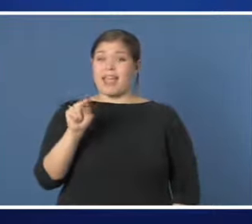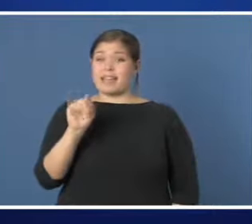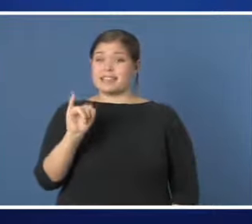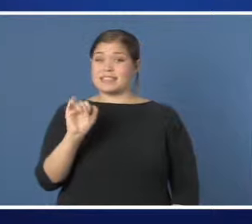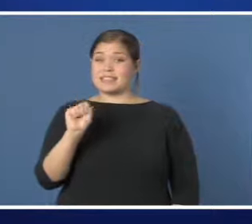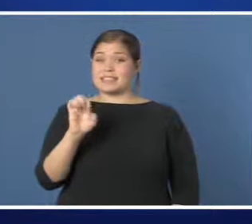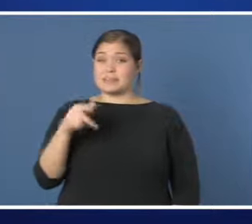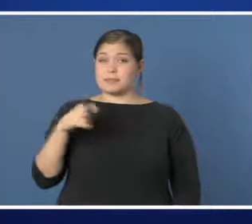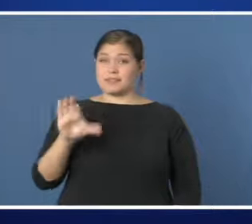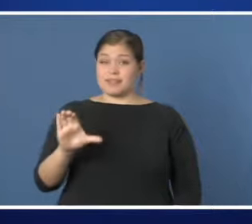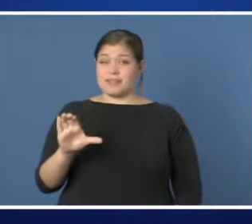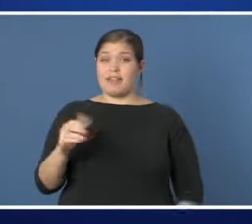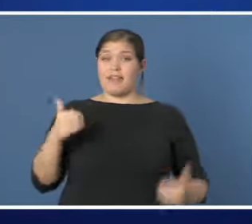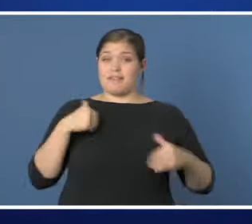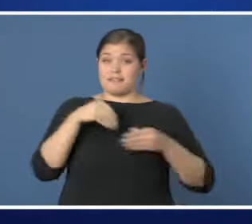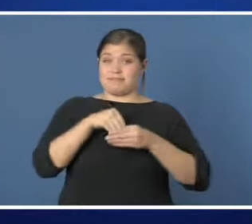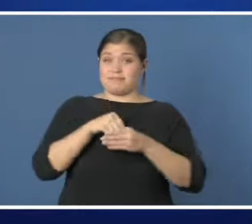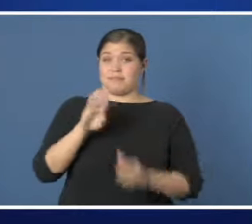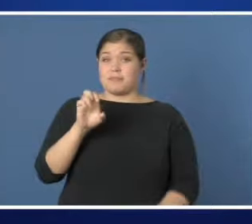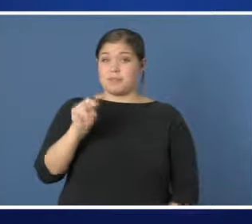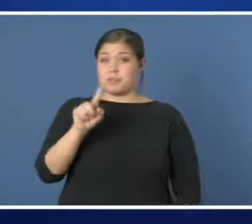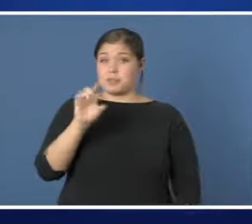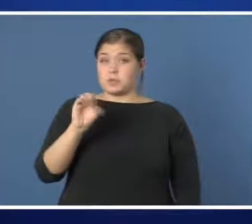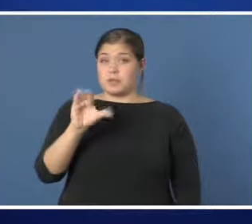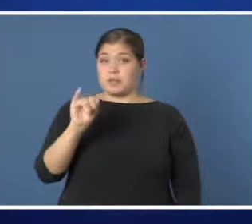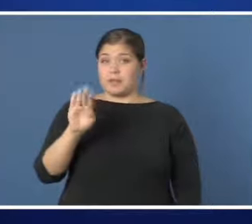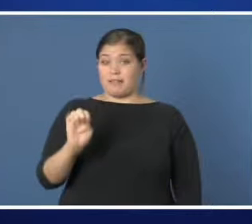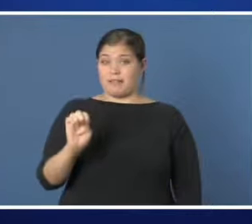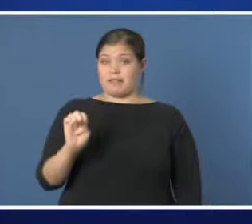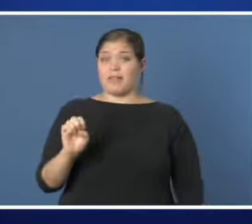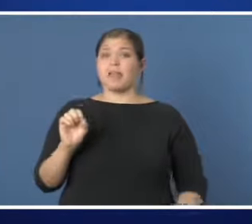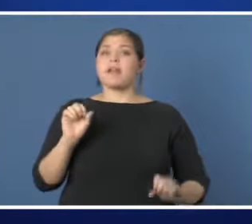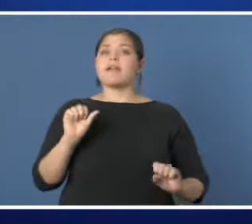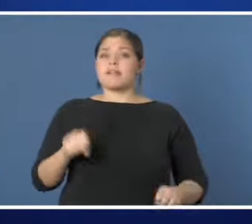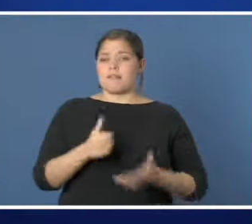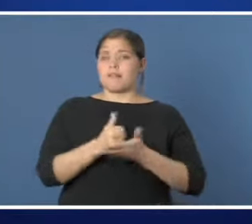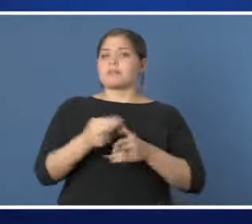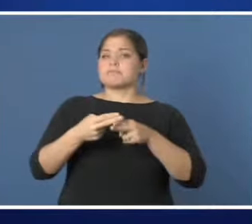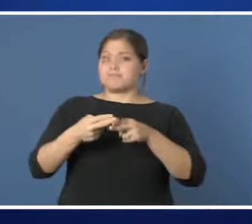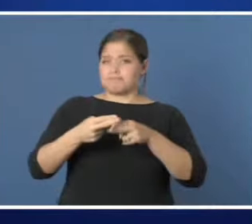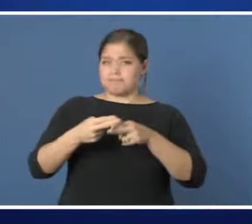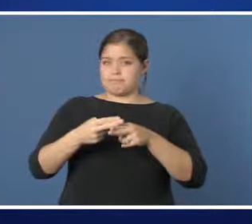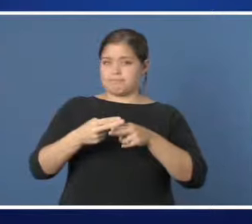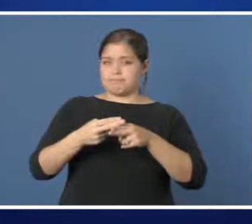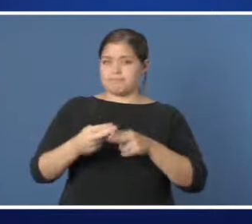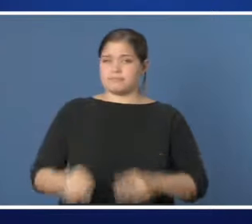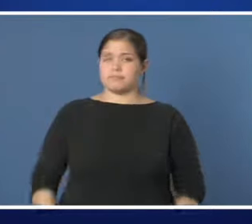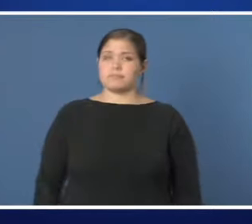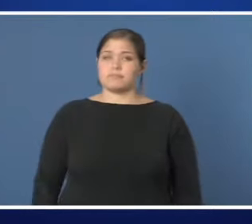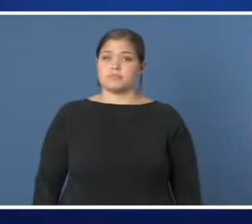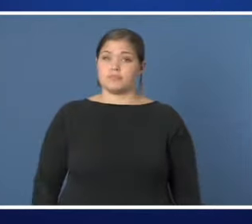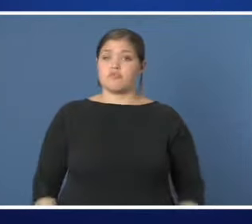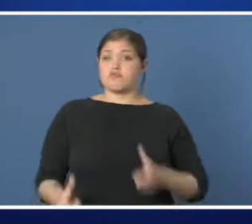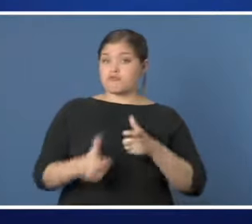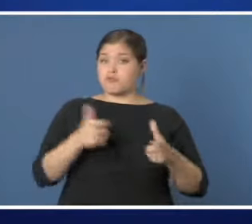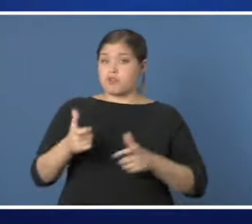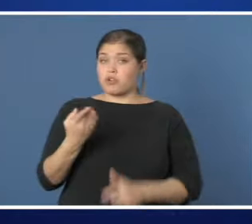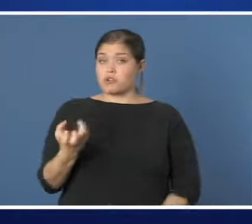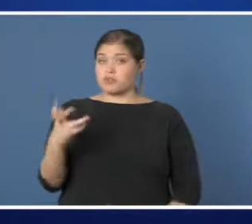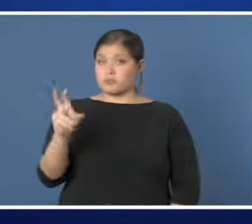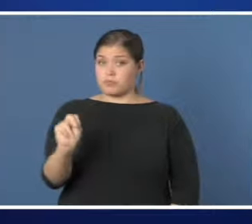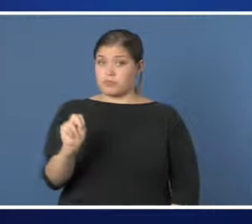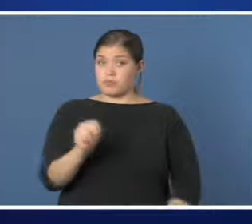Antiseptic sprays containing benzocaine may provide temporary relief. For